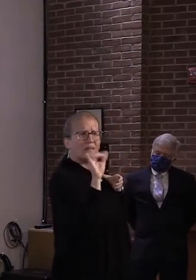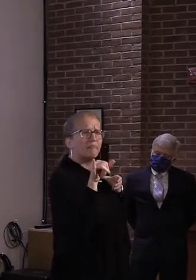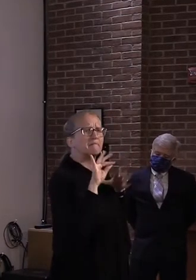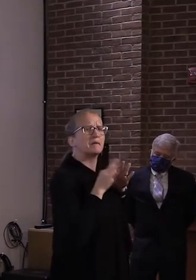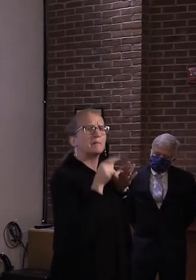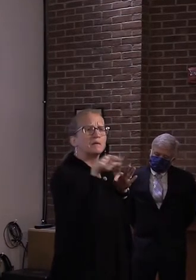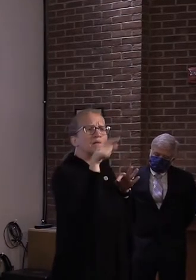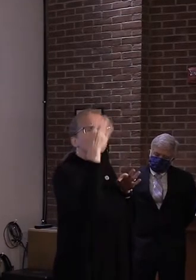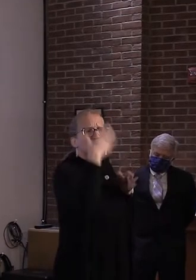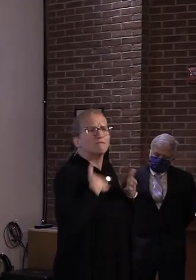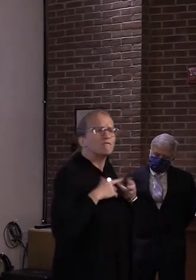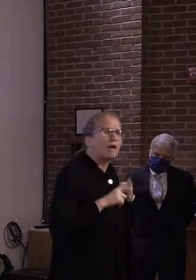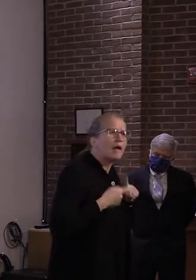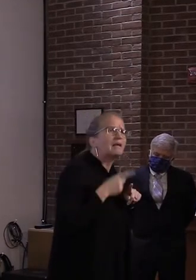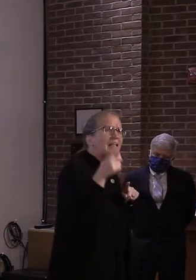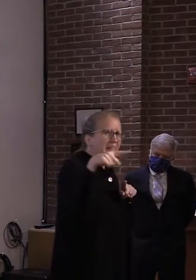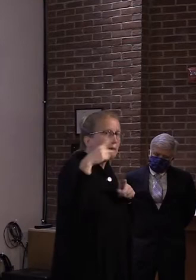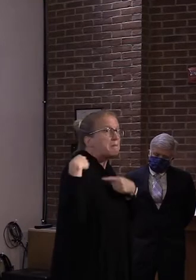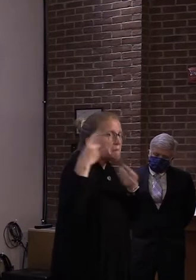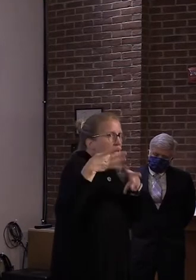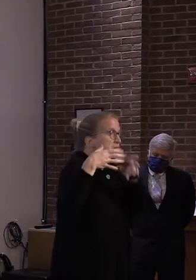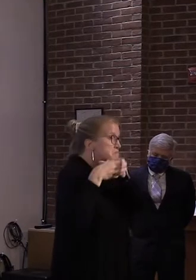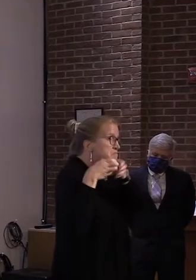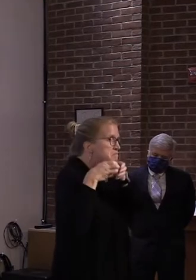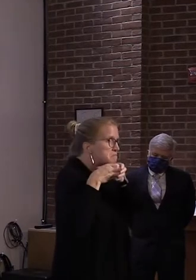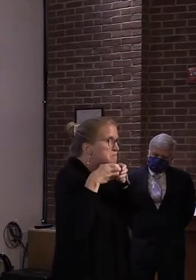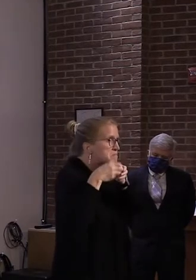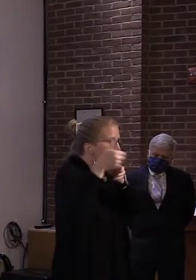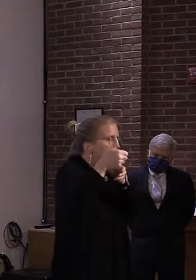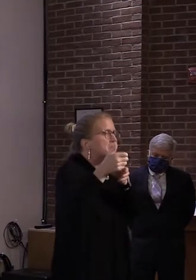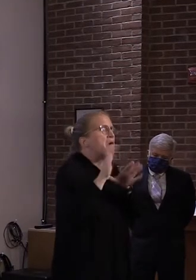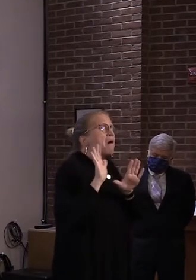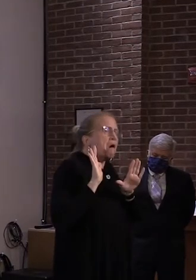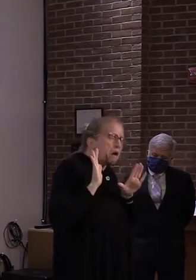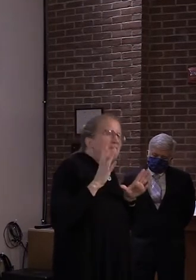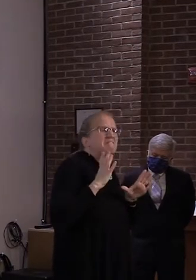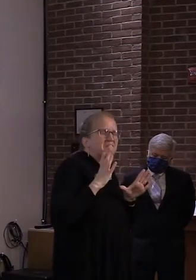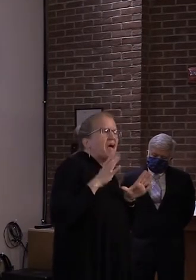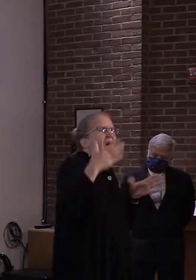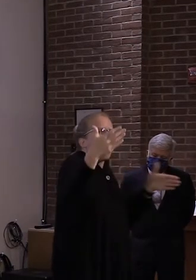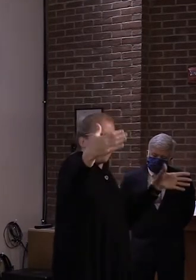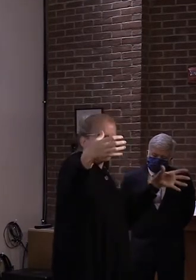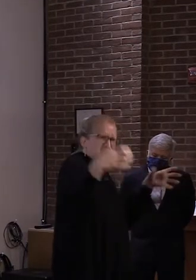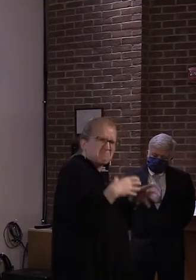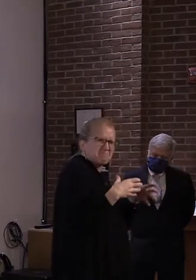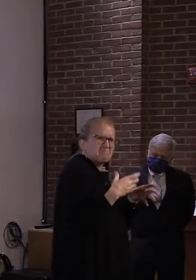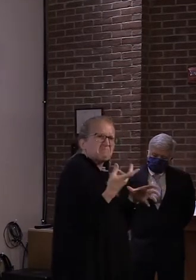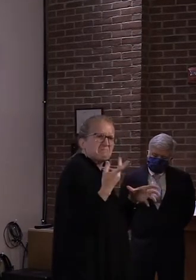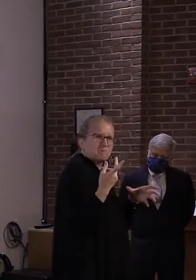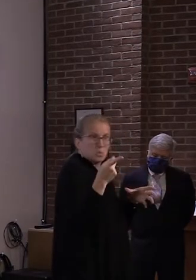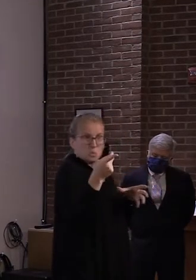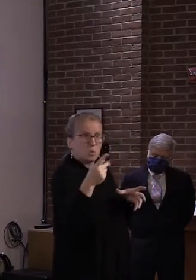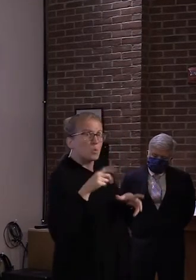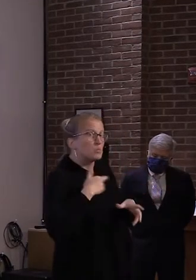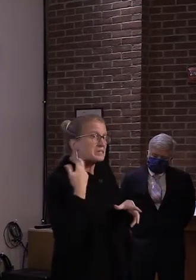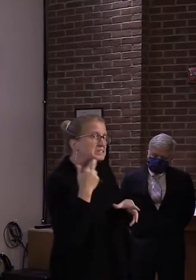you've made an agreement implicitly with that household that you're both bringing low risk to the